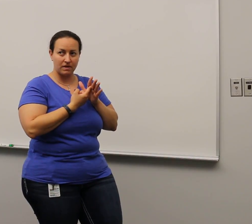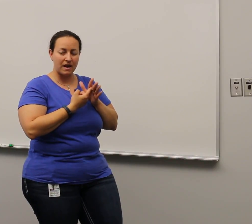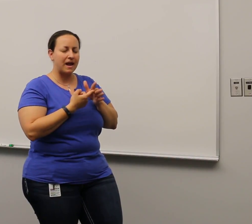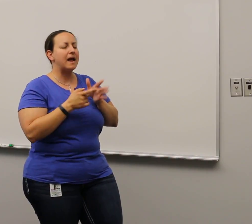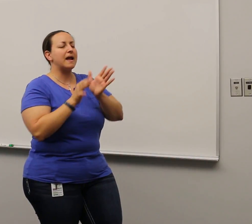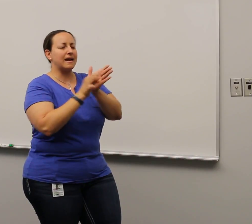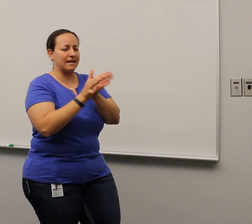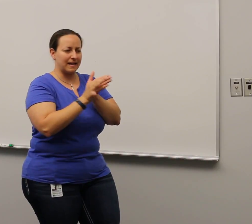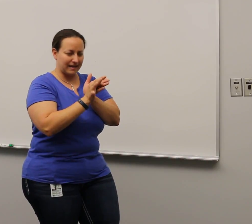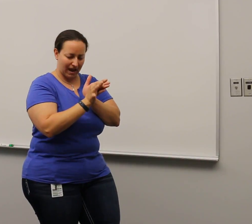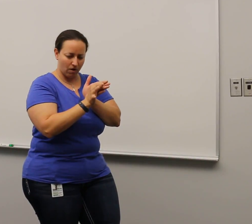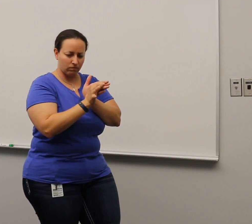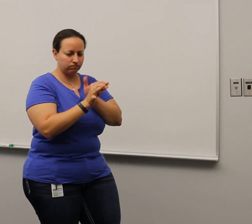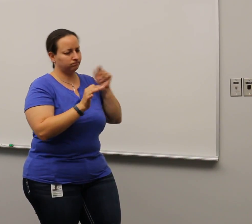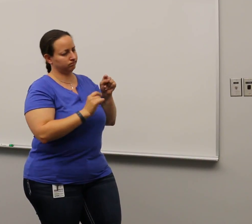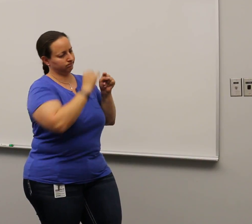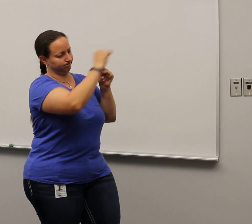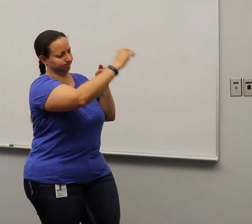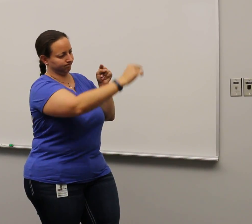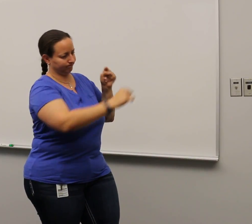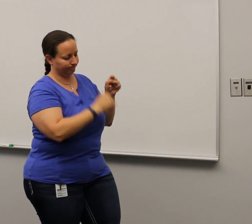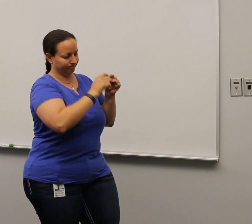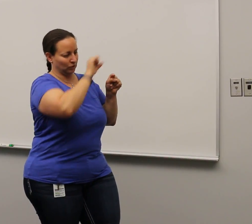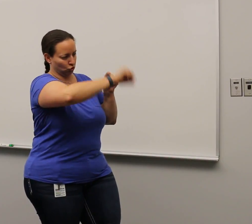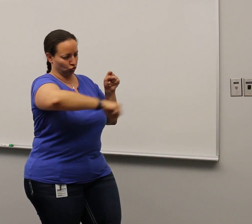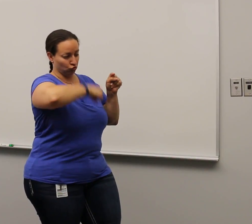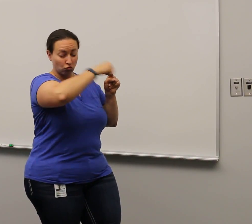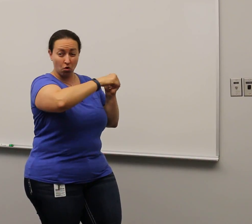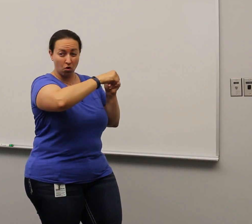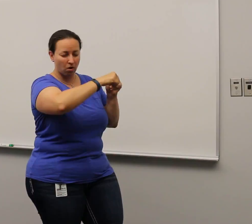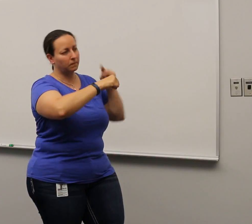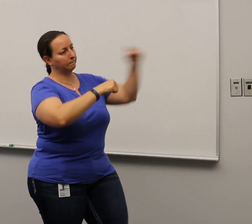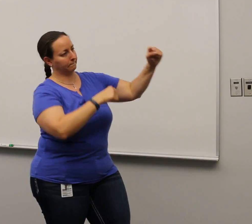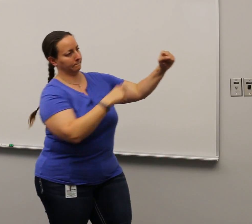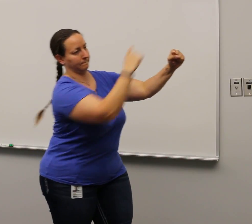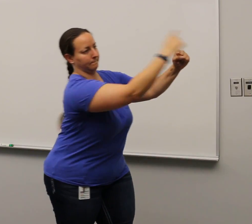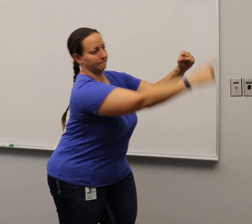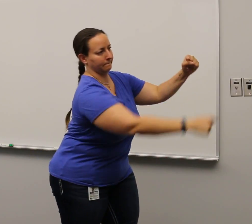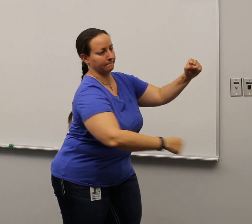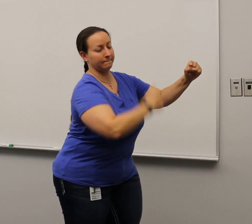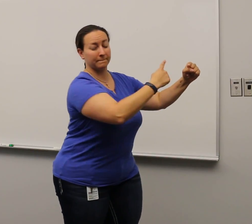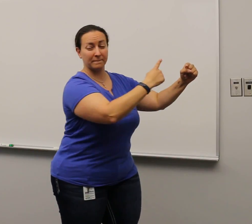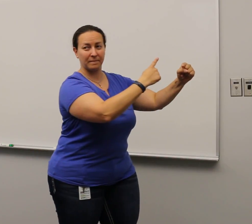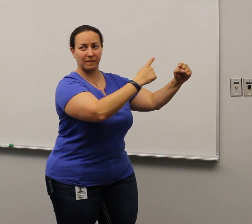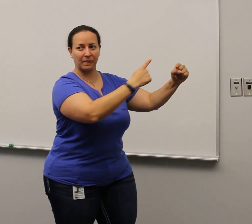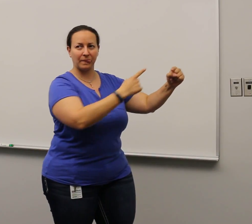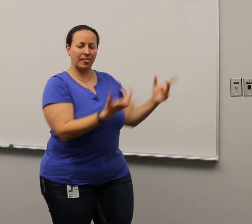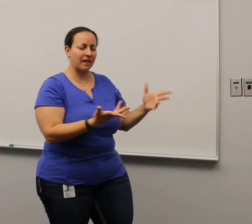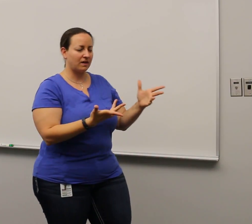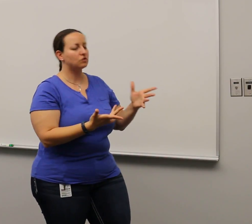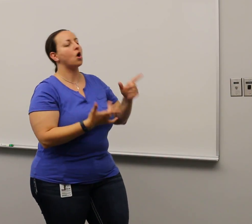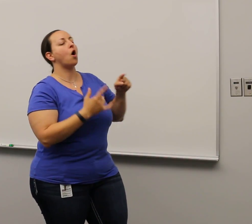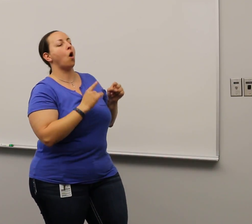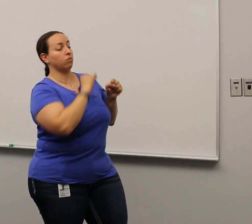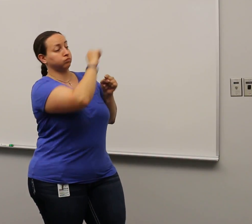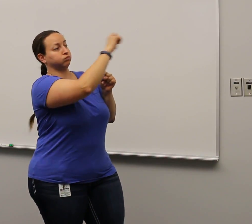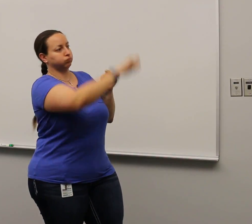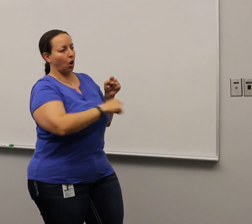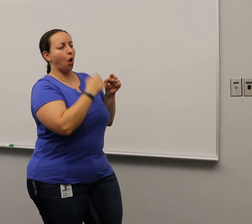goes around while watching that chalk mark. You'll notice at the lowest level on this bike, it's a 1-to-1 ratio. So 1 turn for the pedals equals